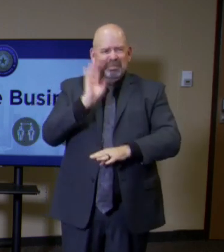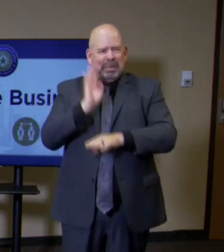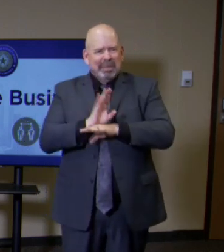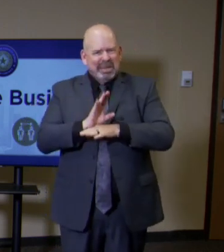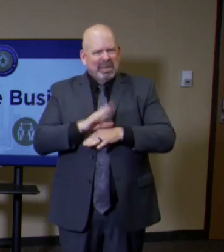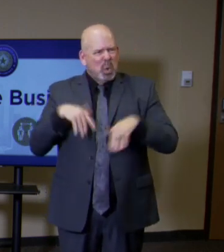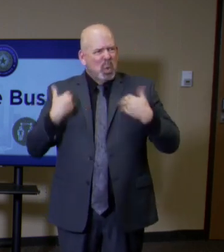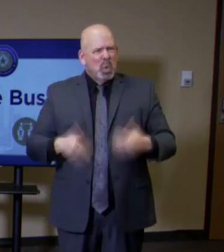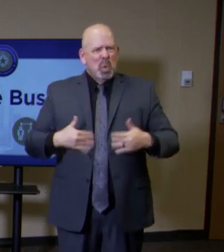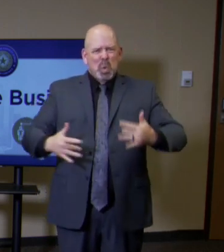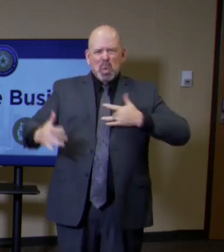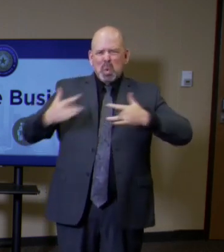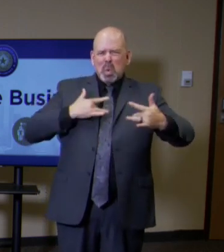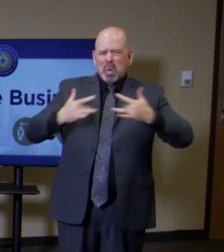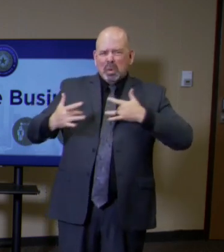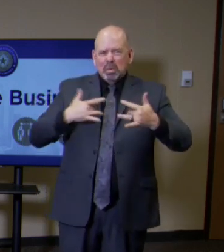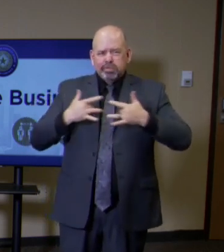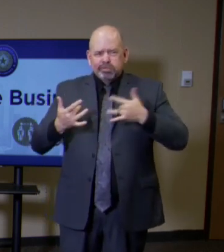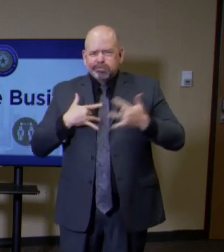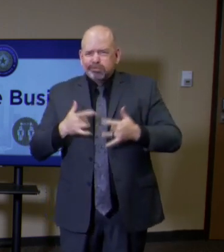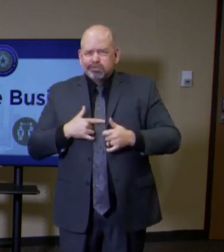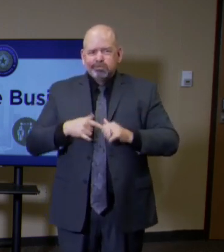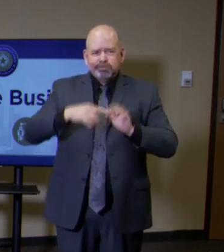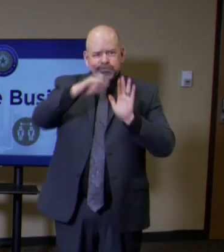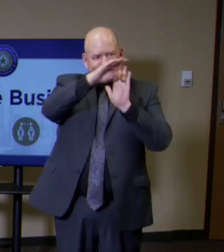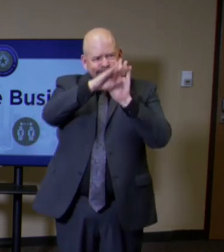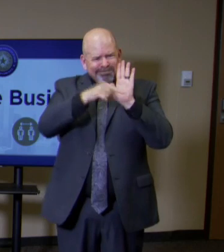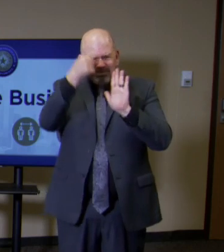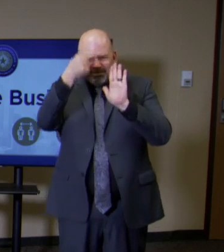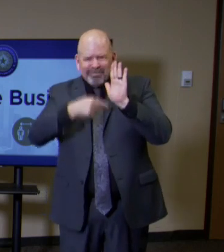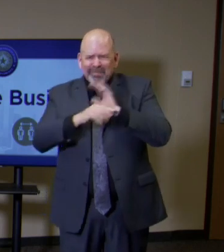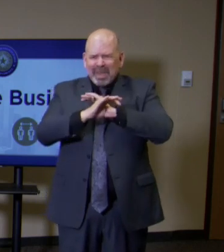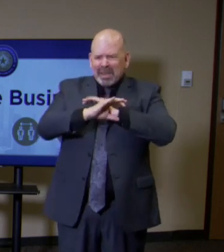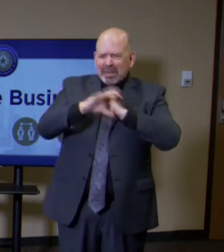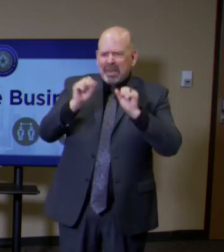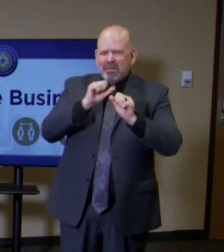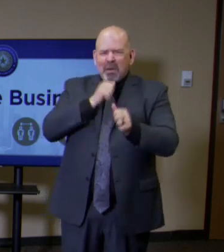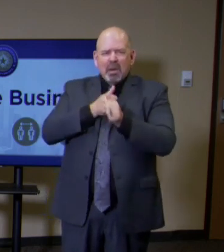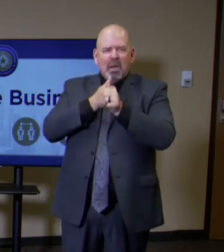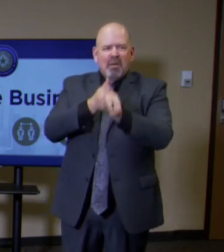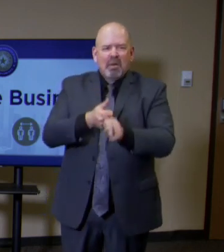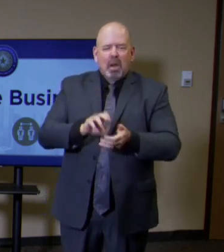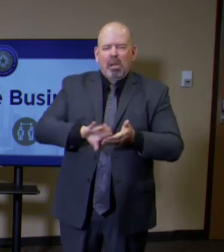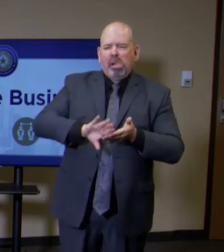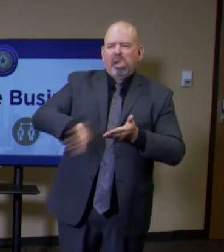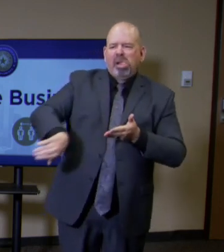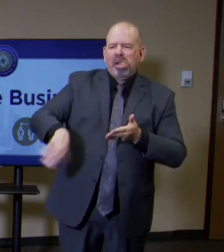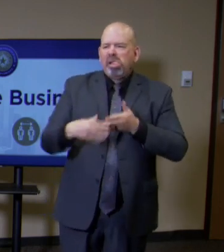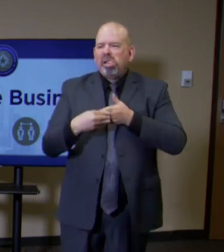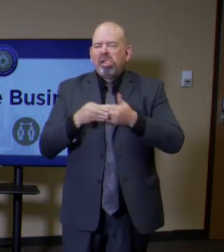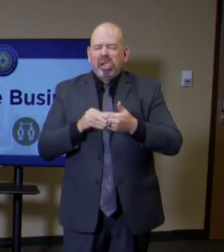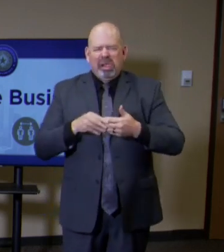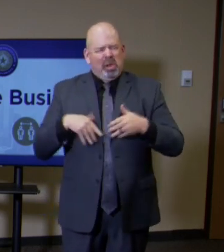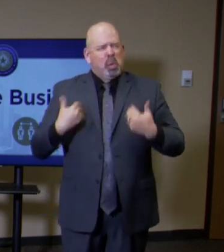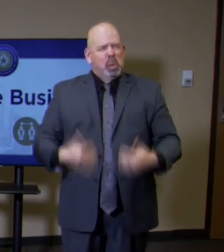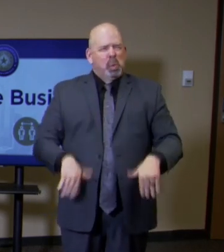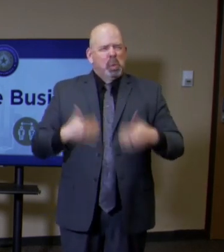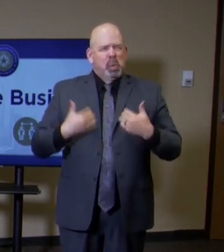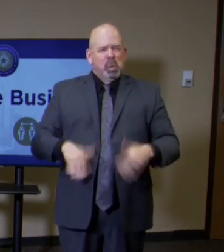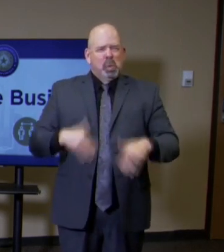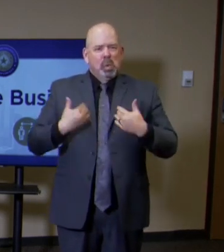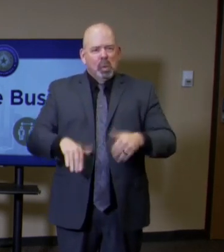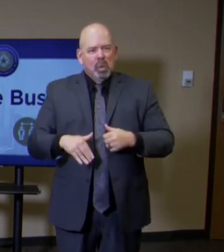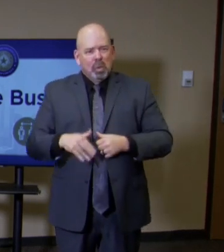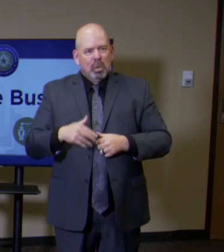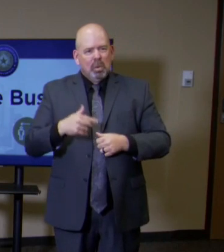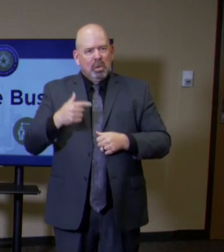wouldn't follow safe practices might mess it up for all of them. So we had a lot of talks the day after we got the letter, and the business community